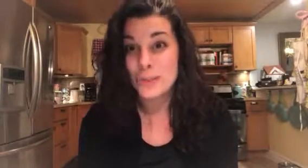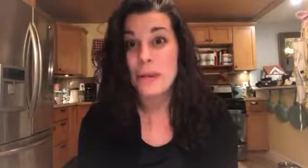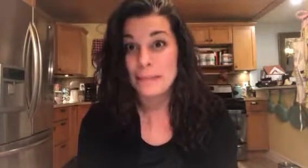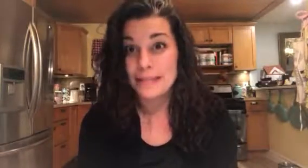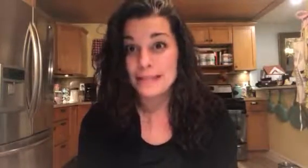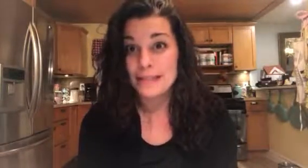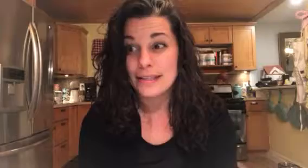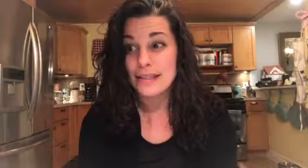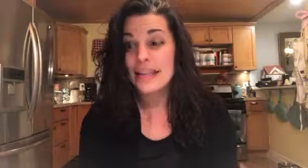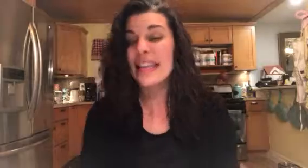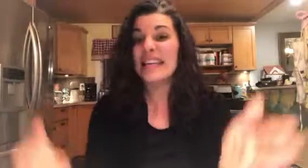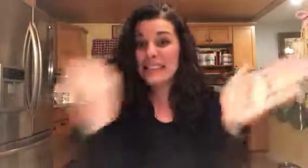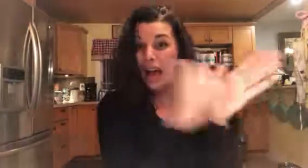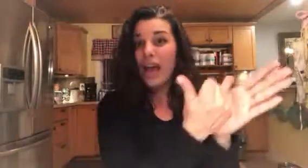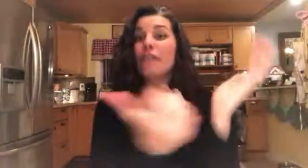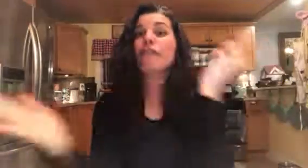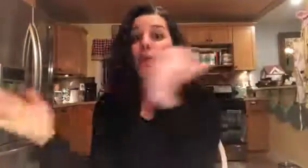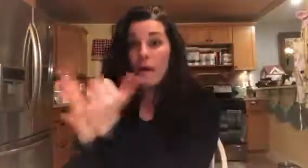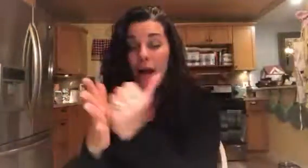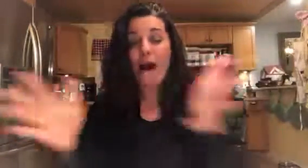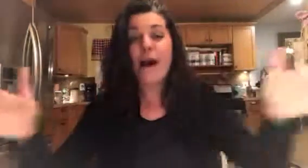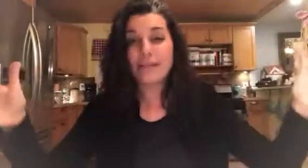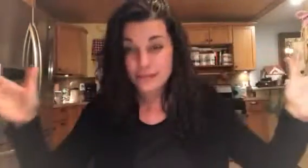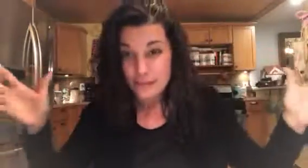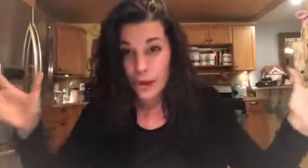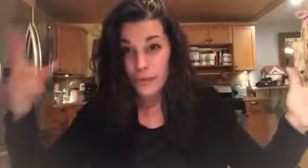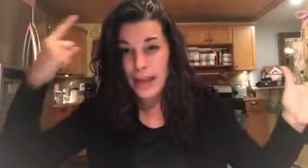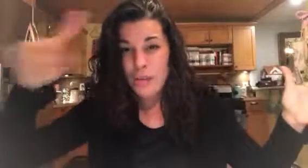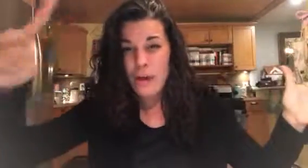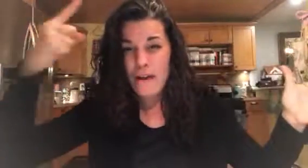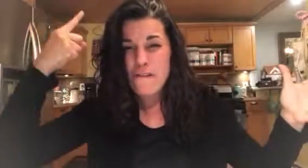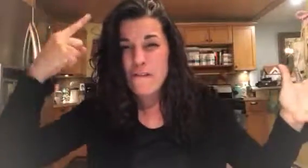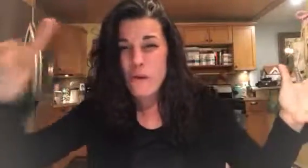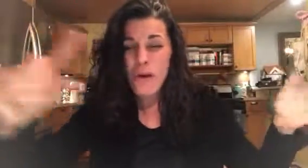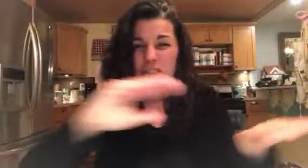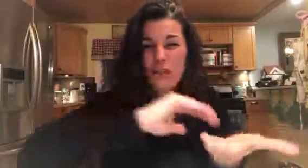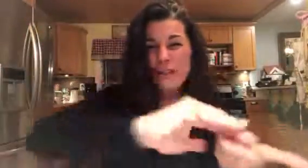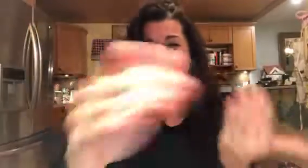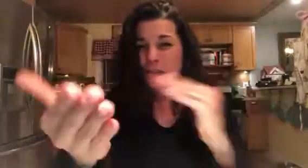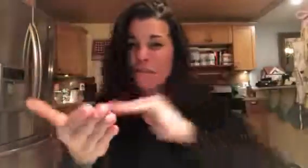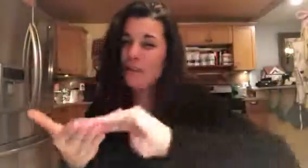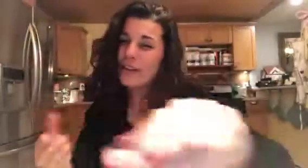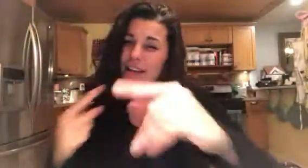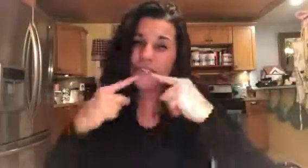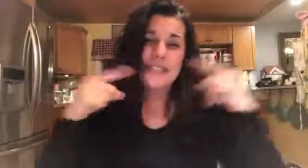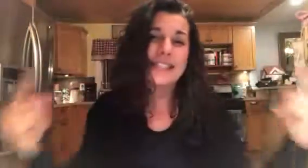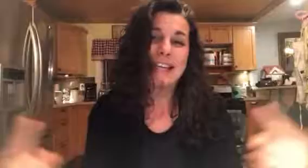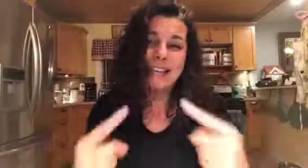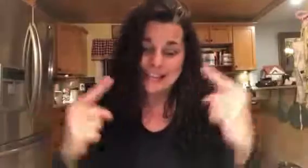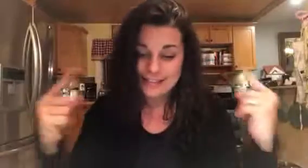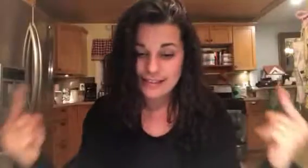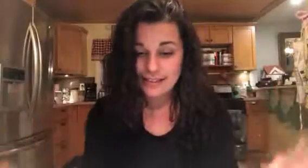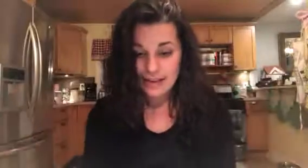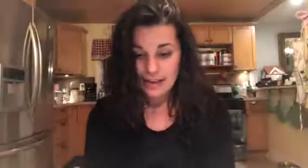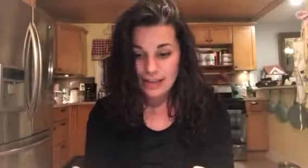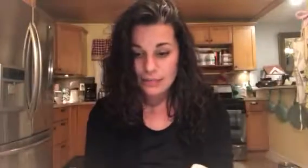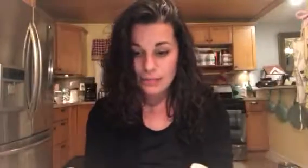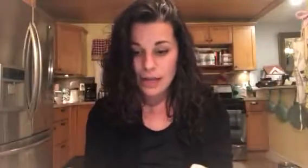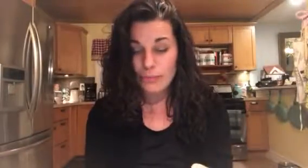what it means. He died for us. Okay, what for? Forgive sins. His blood breaks